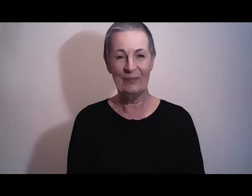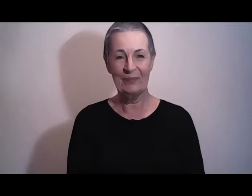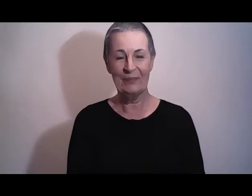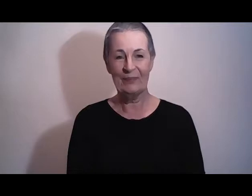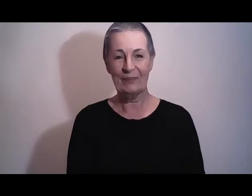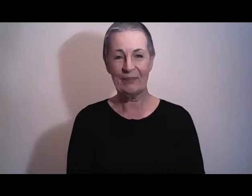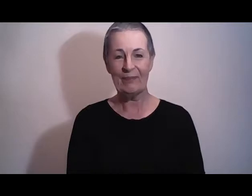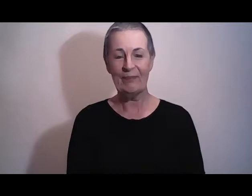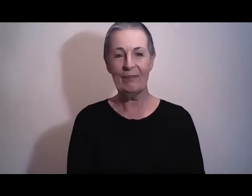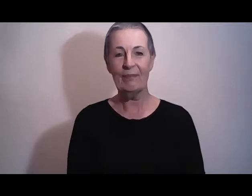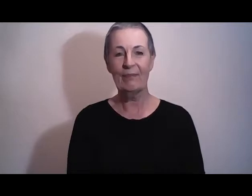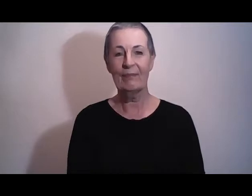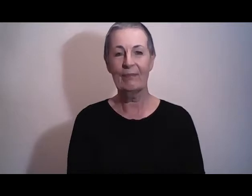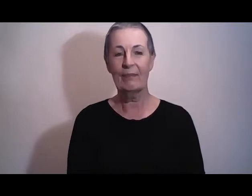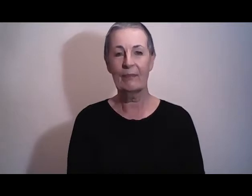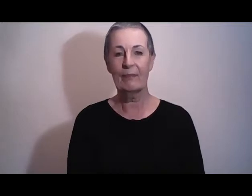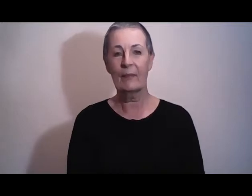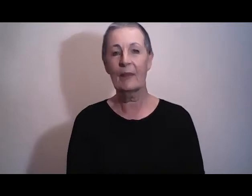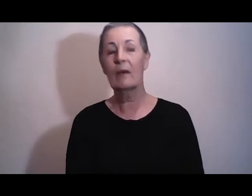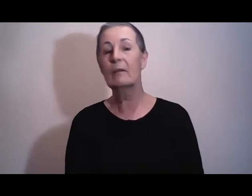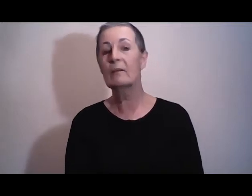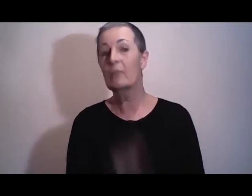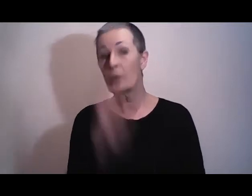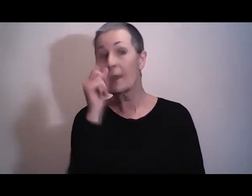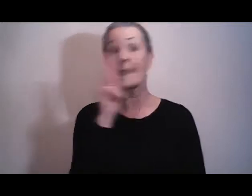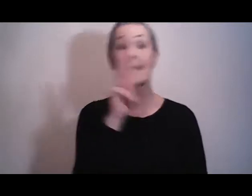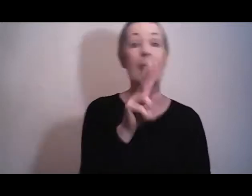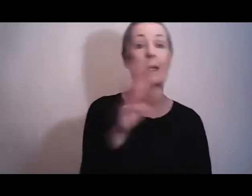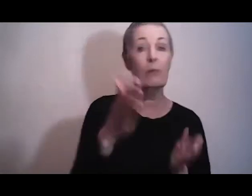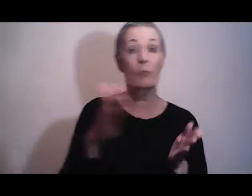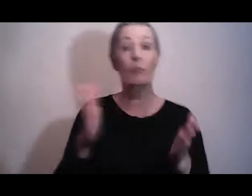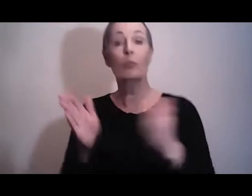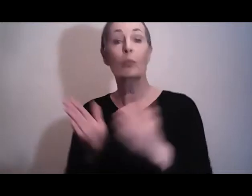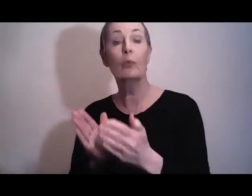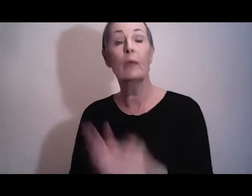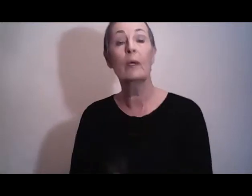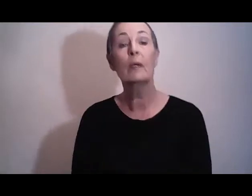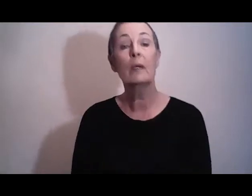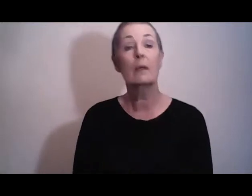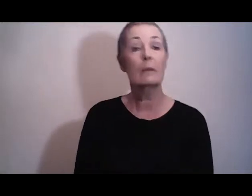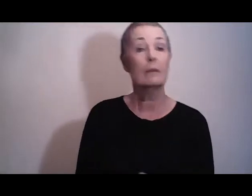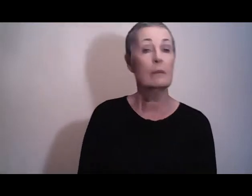So I'll just turn for you to see what it looks like sideways if you're doing this standing.